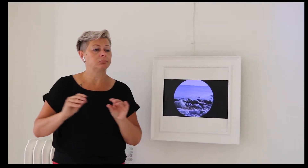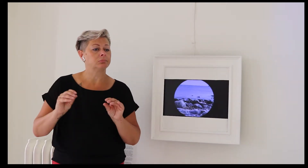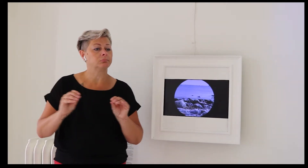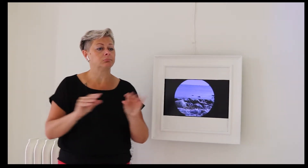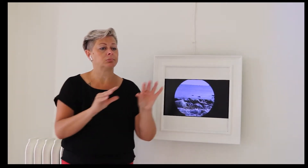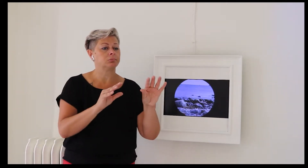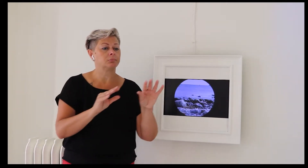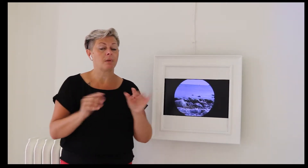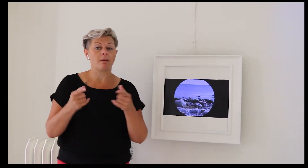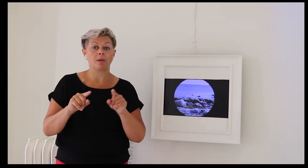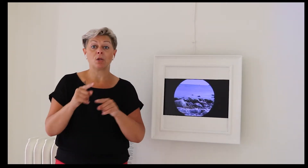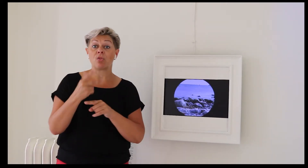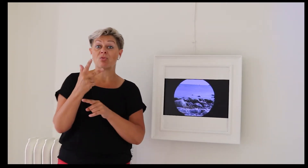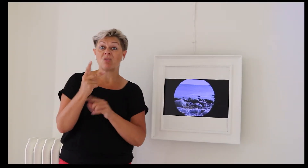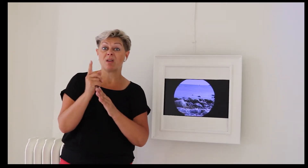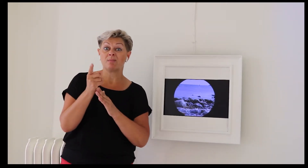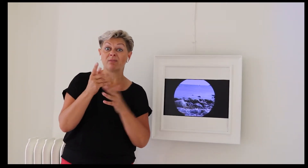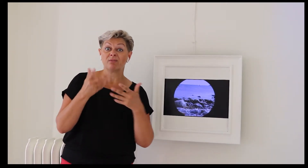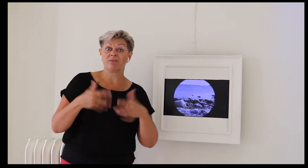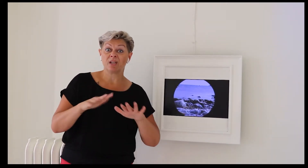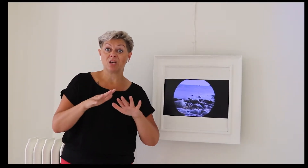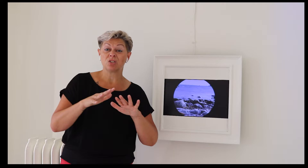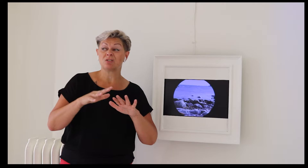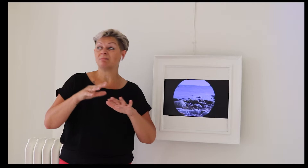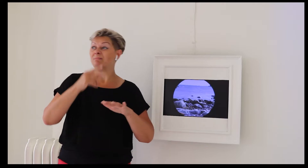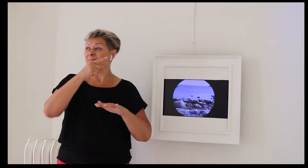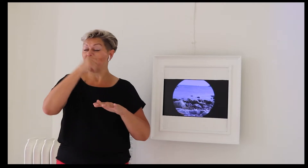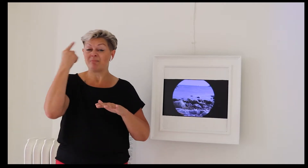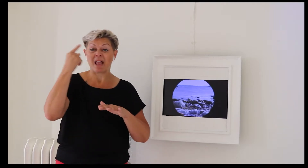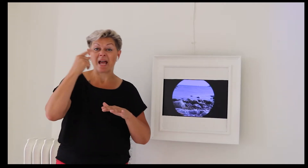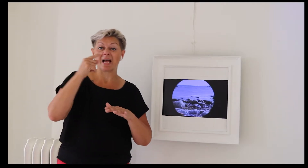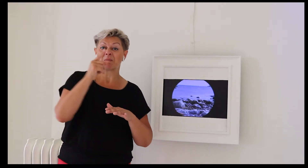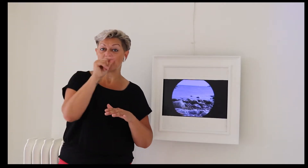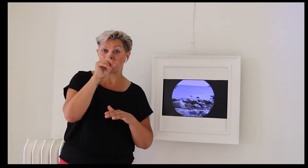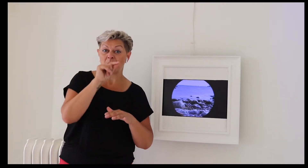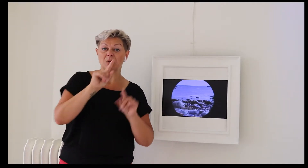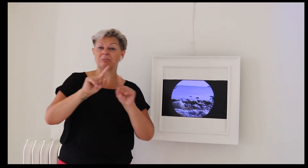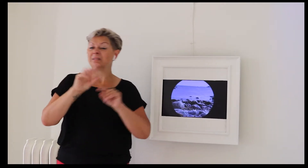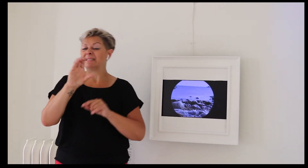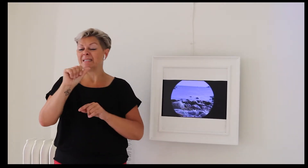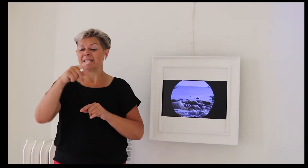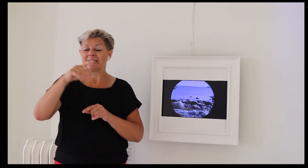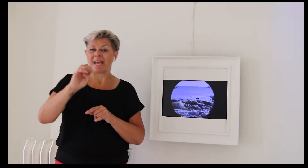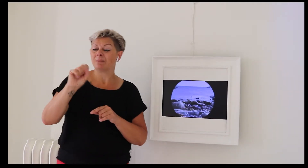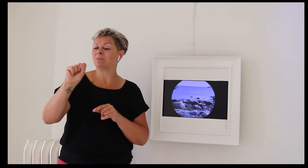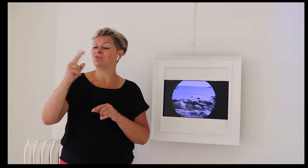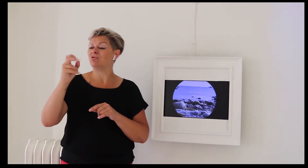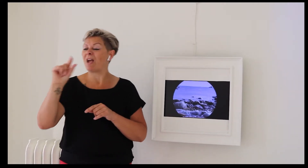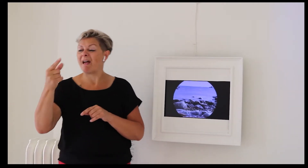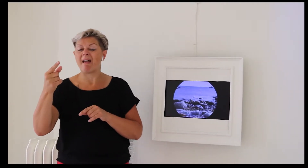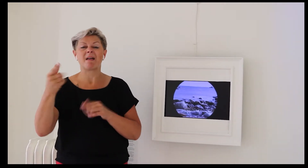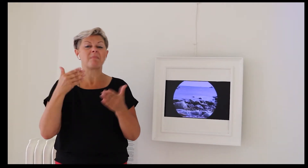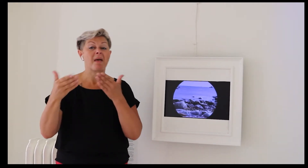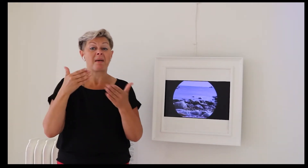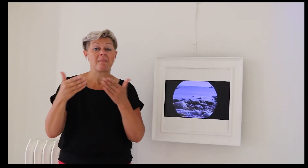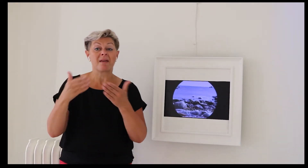the video, 2 black seabirds, perhaps a Cape cormorant or a Cape shag, who have been resting on the